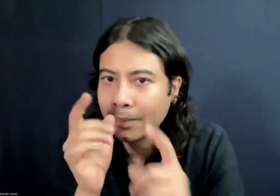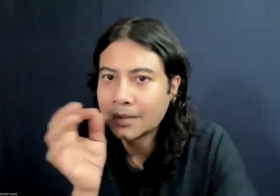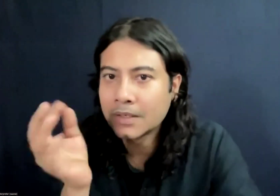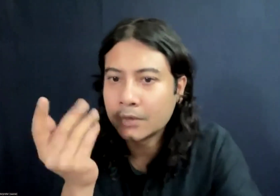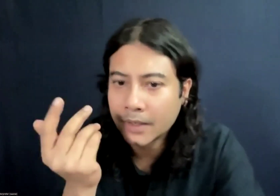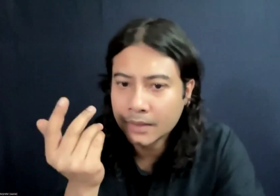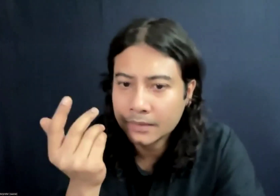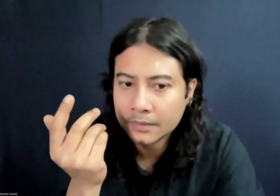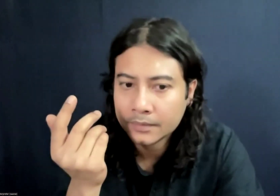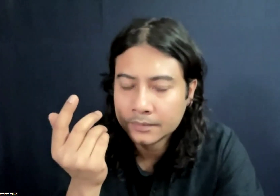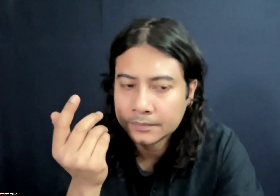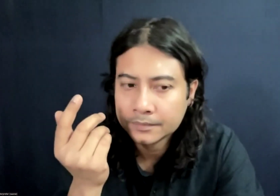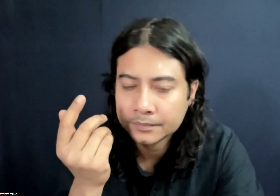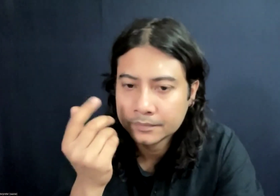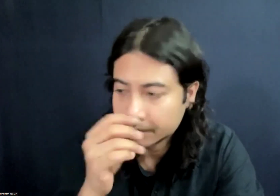Anutama Mataji, are you there?